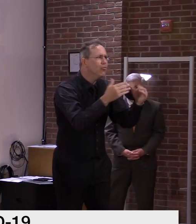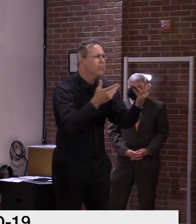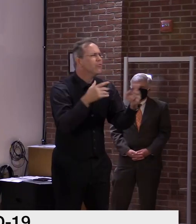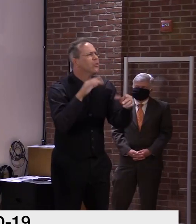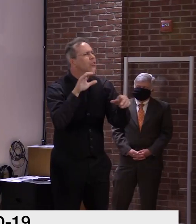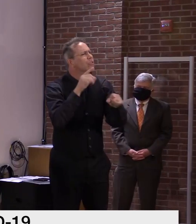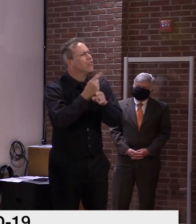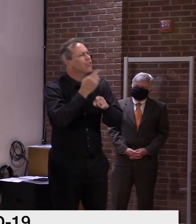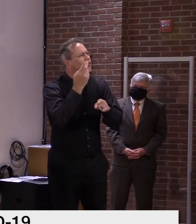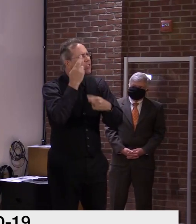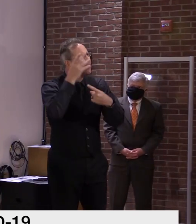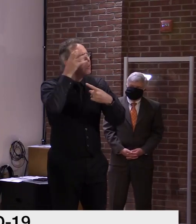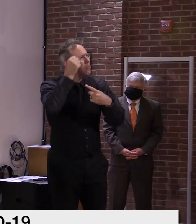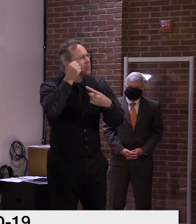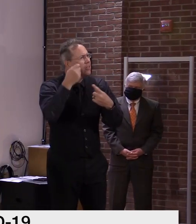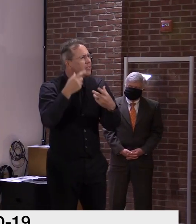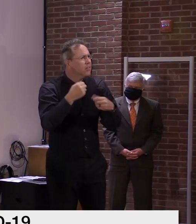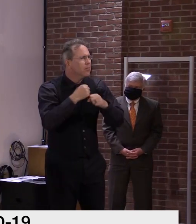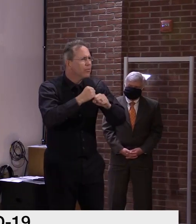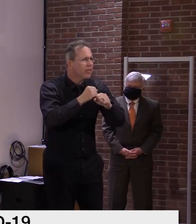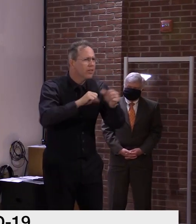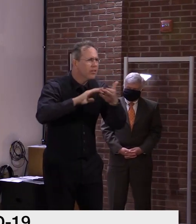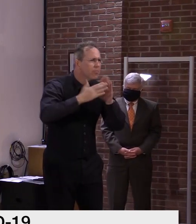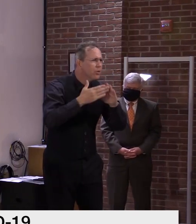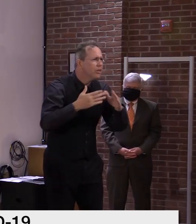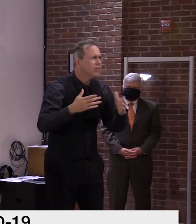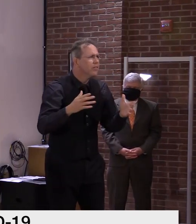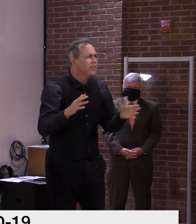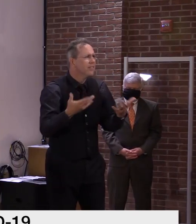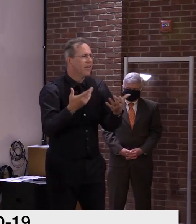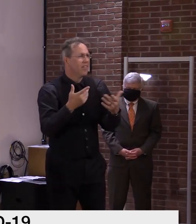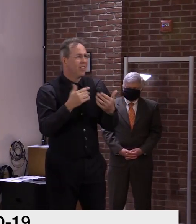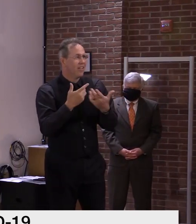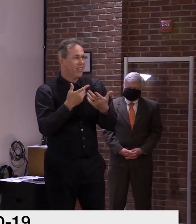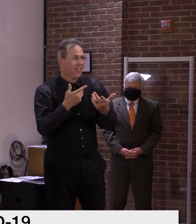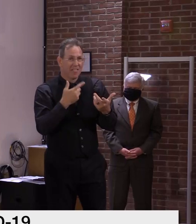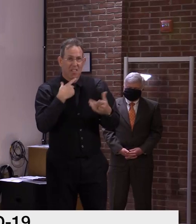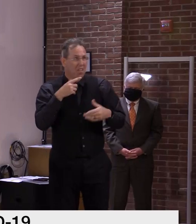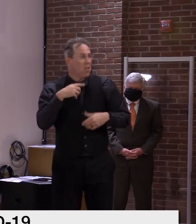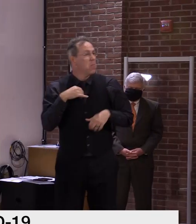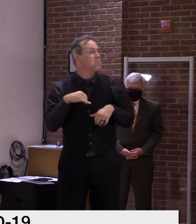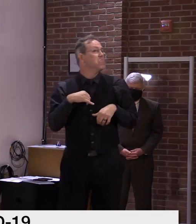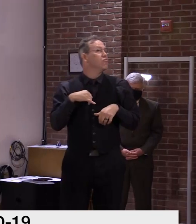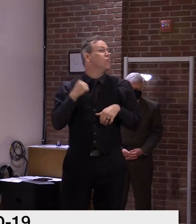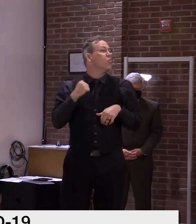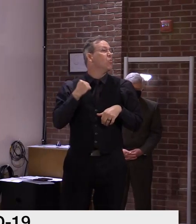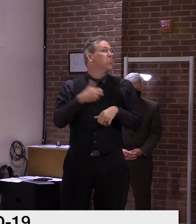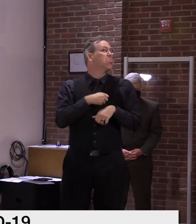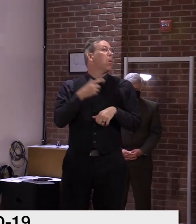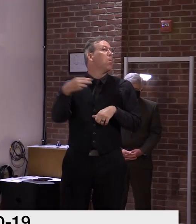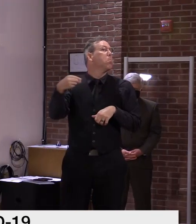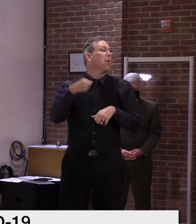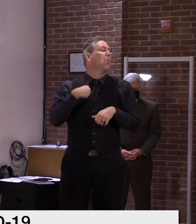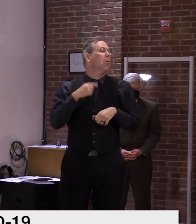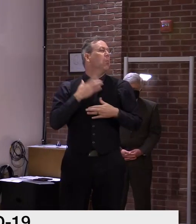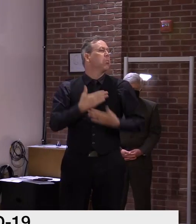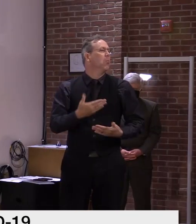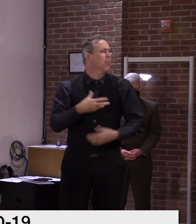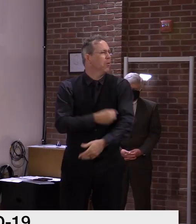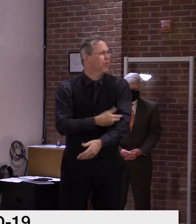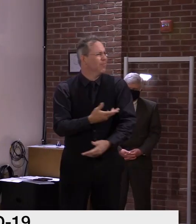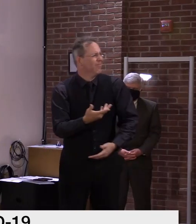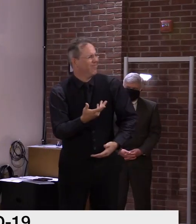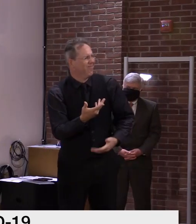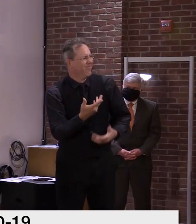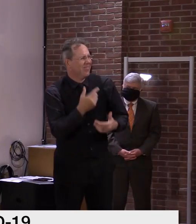wrong message. So again, we'll continue to do what we can. But I would, again, I thank those